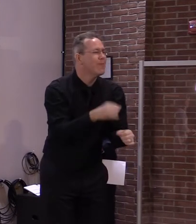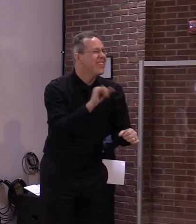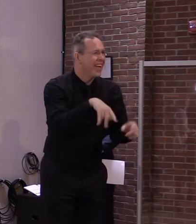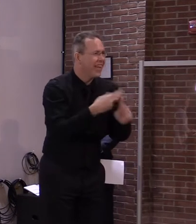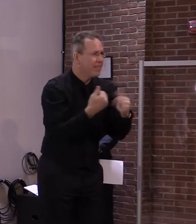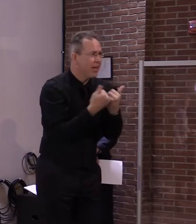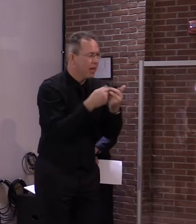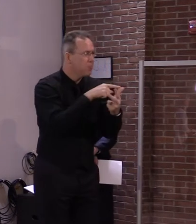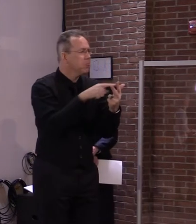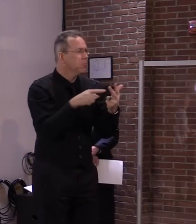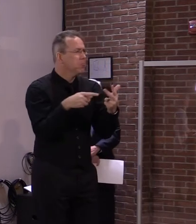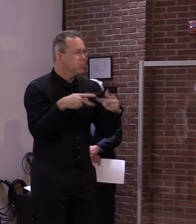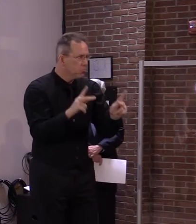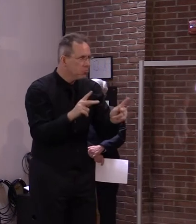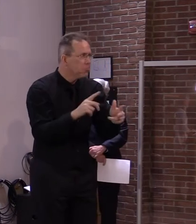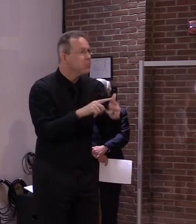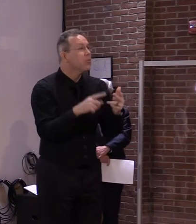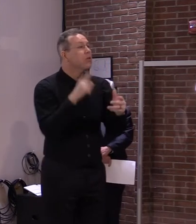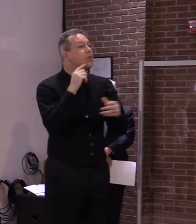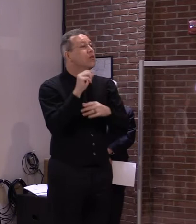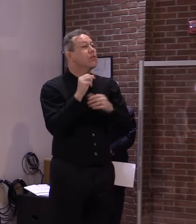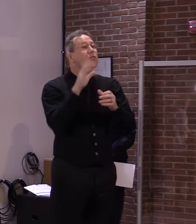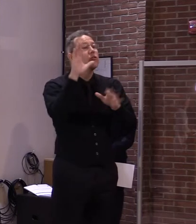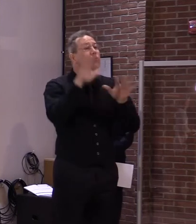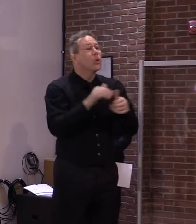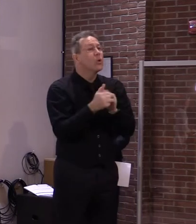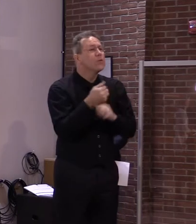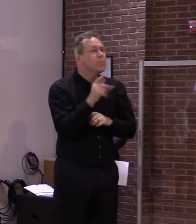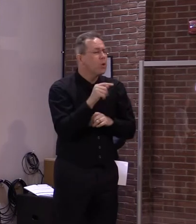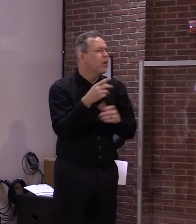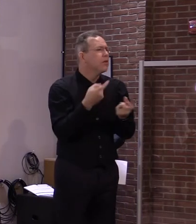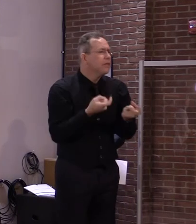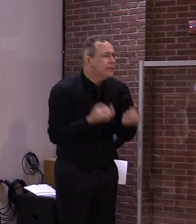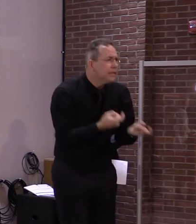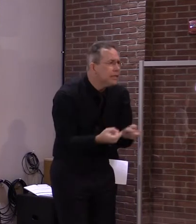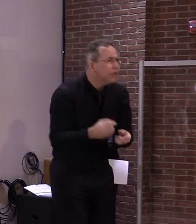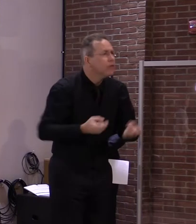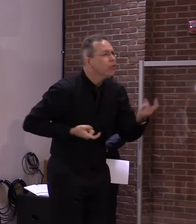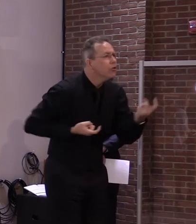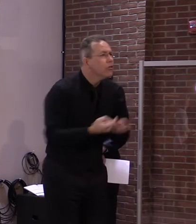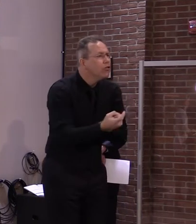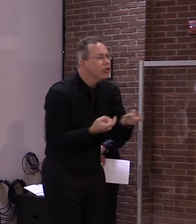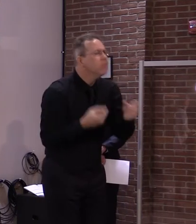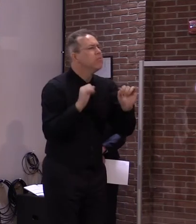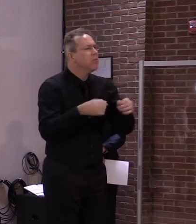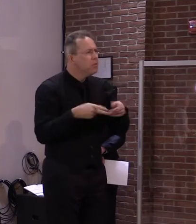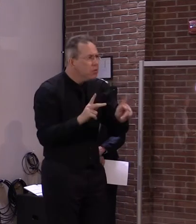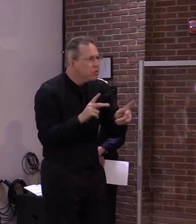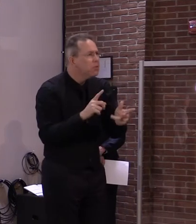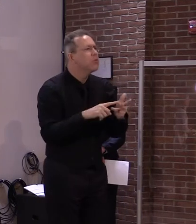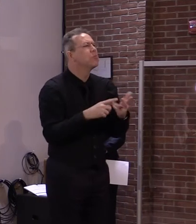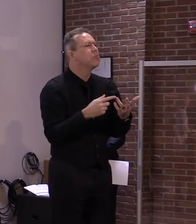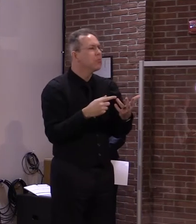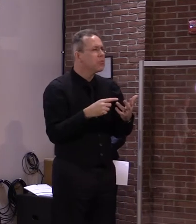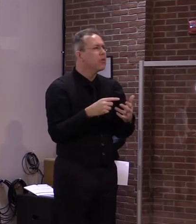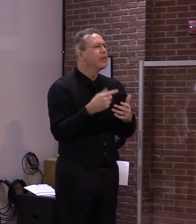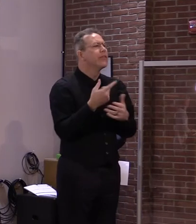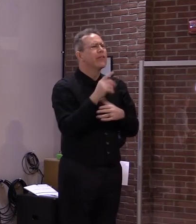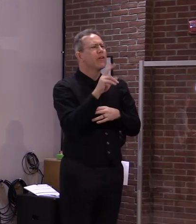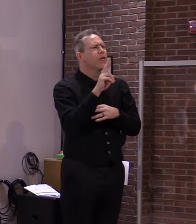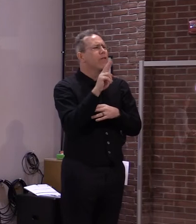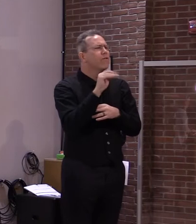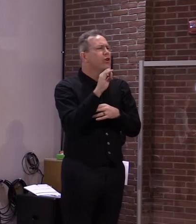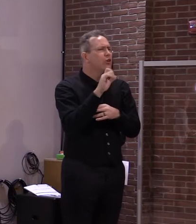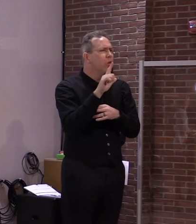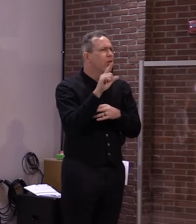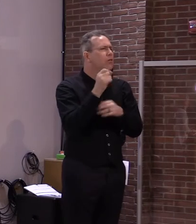competition as well as virtual meets for indoor sports involving low or no contact such as individual swimming